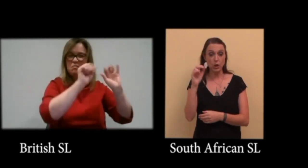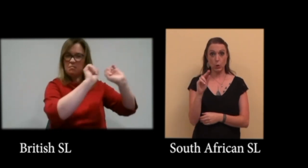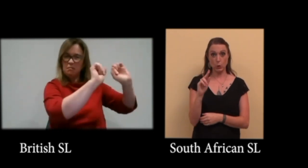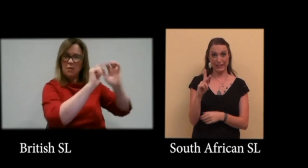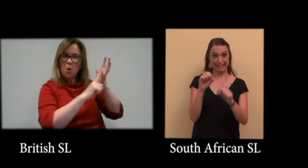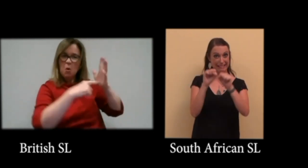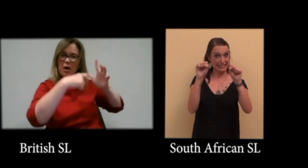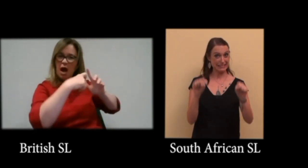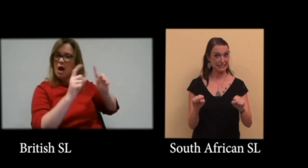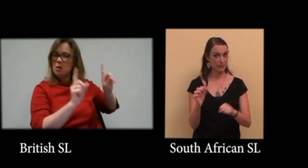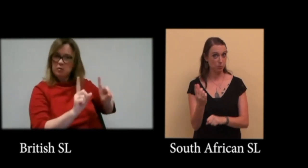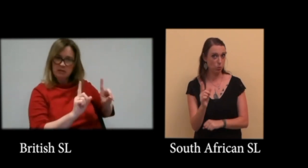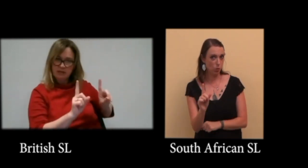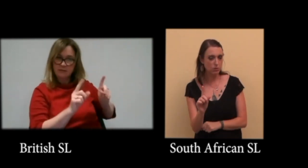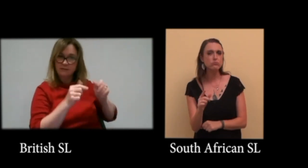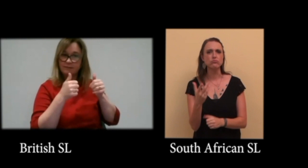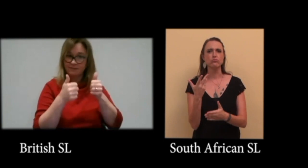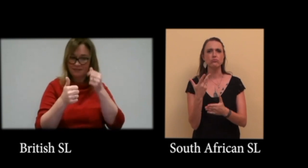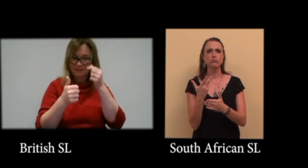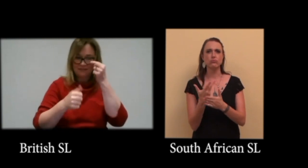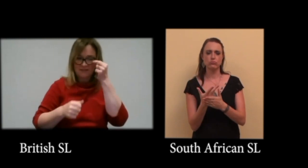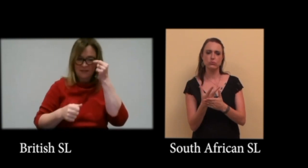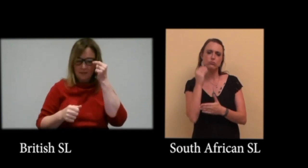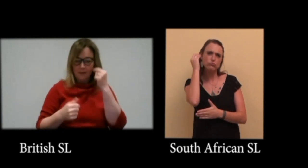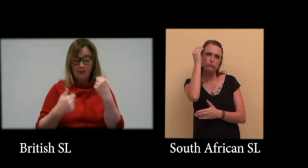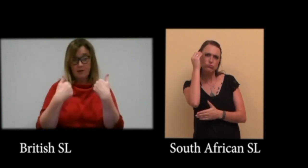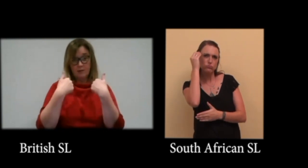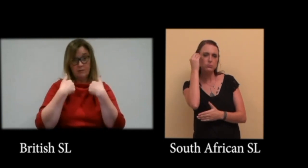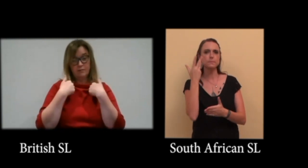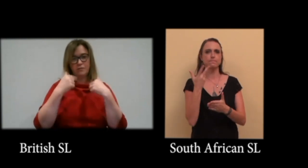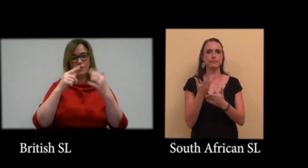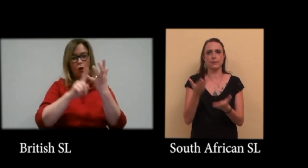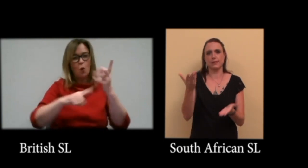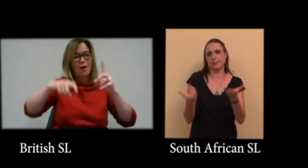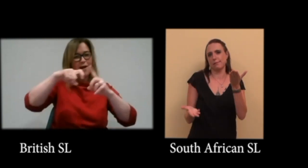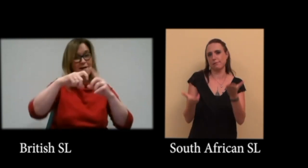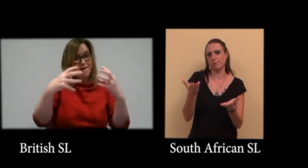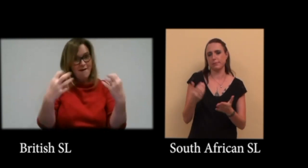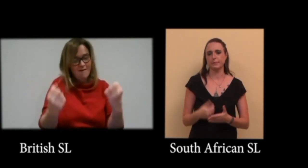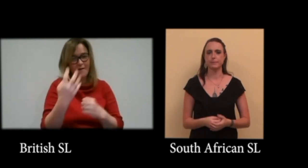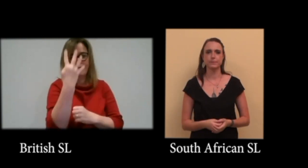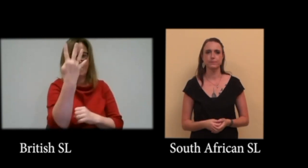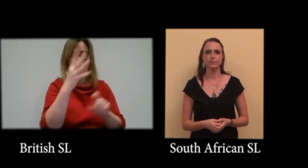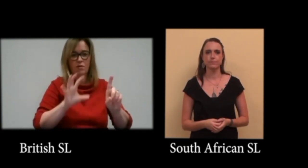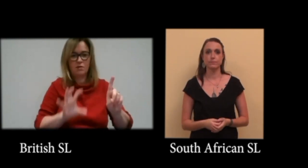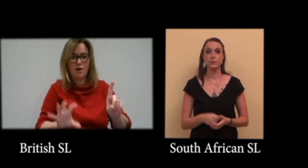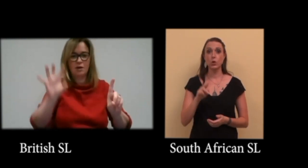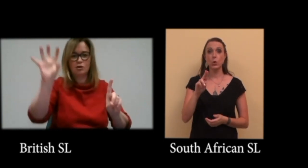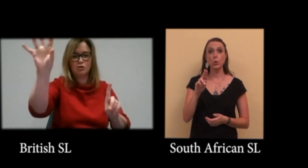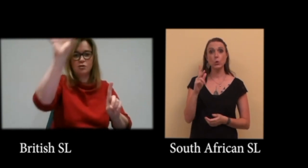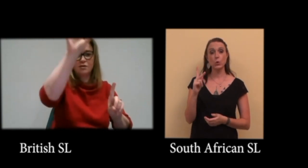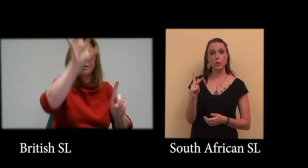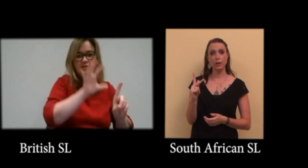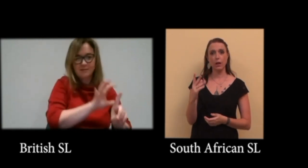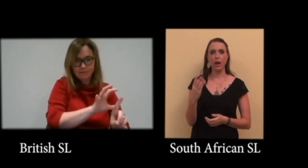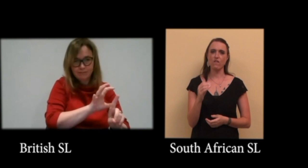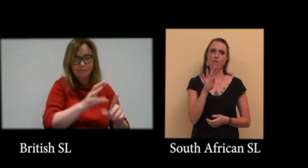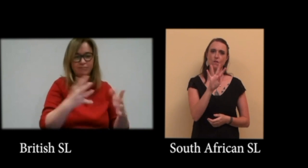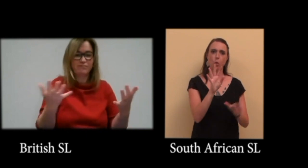know, but I will give you an idea of what our system is in the UK, and then you've got the information about that, and then you can